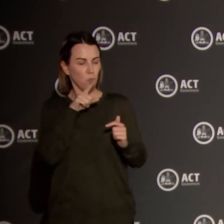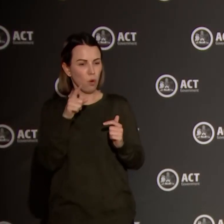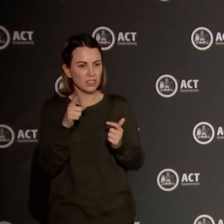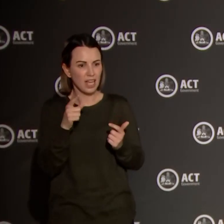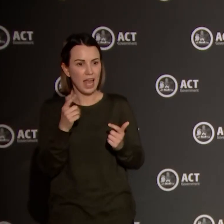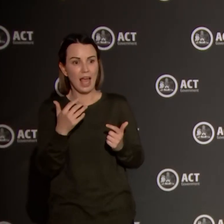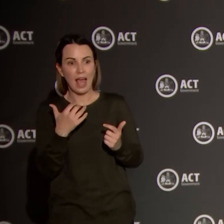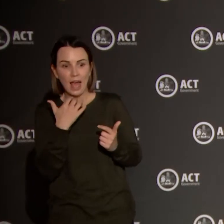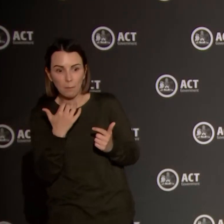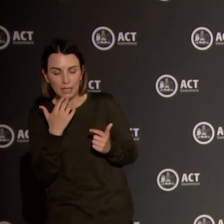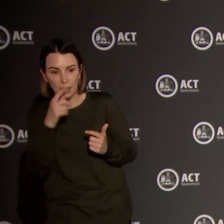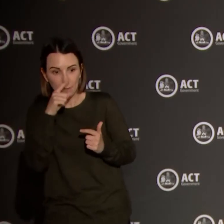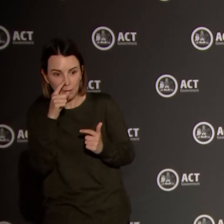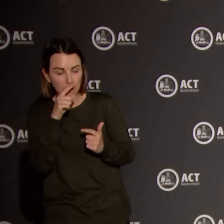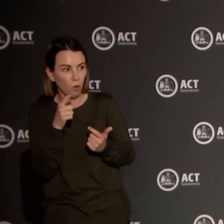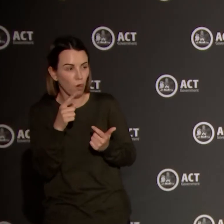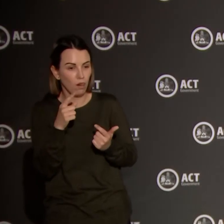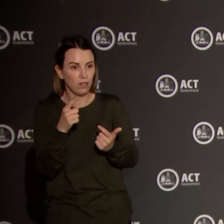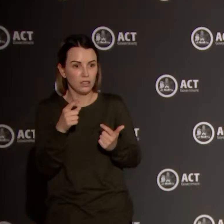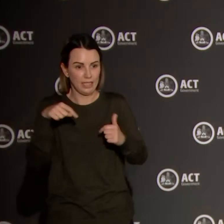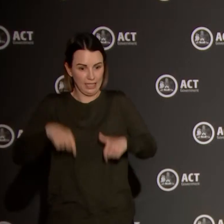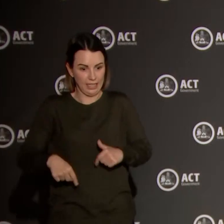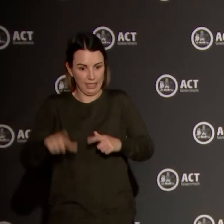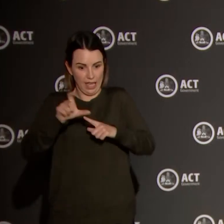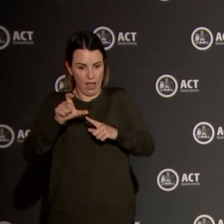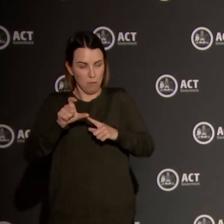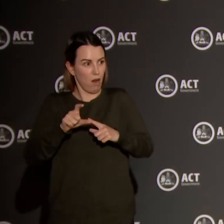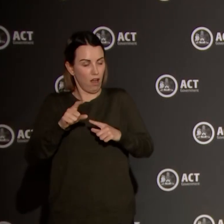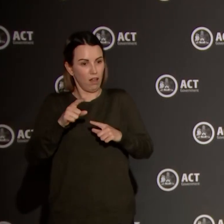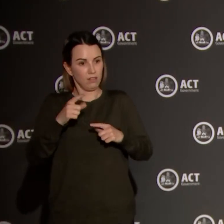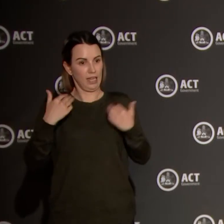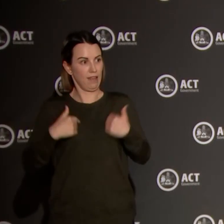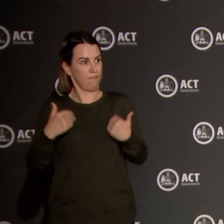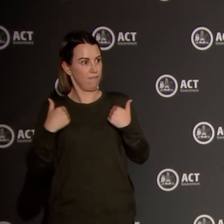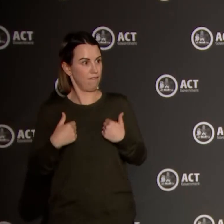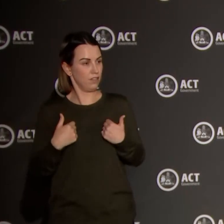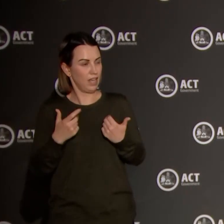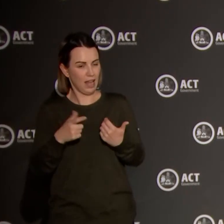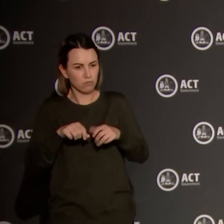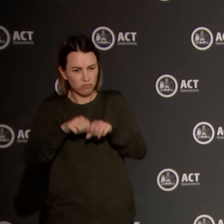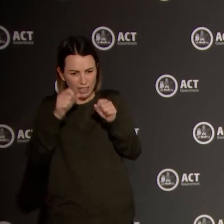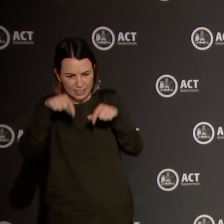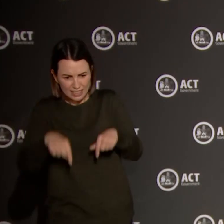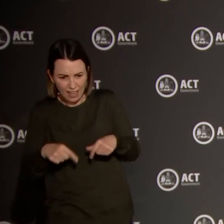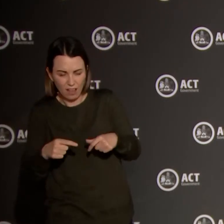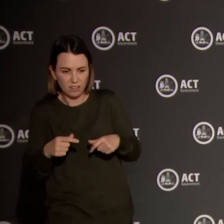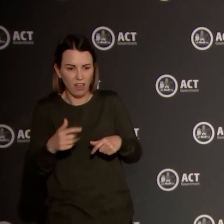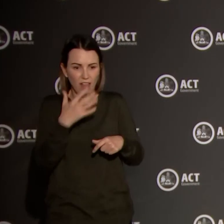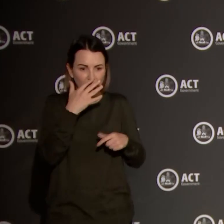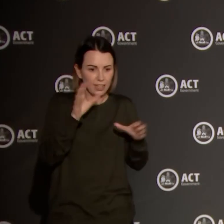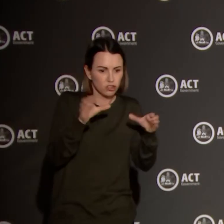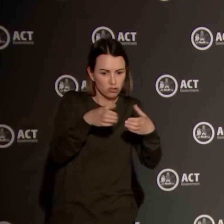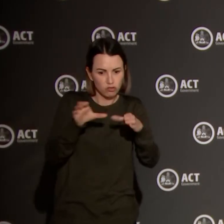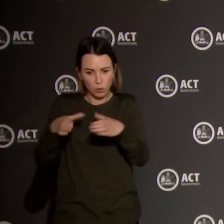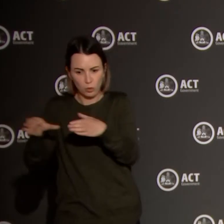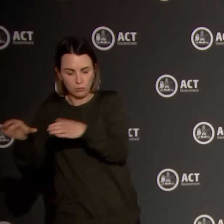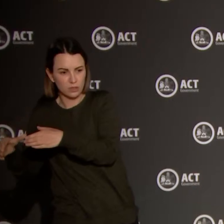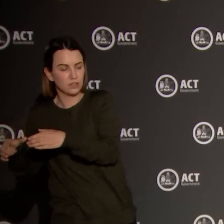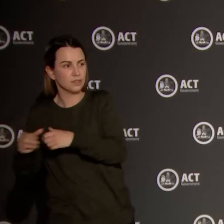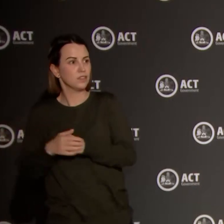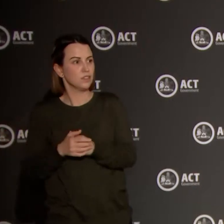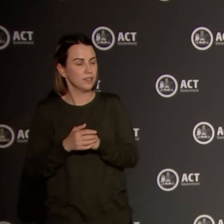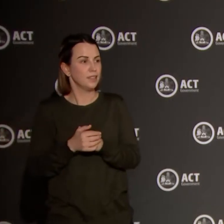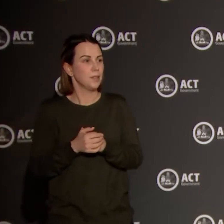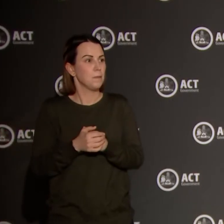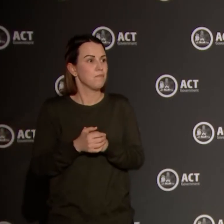we using an accurate assessment of our overall ACT population and then the breakdown of the age groups within that? So we have done a bit of